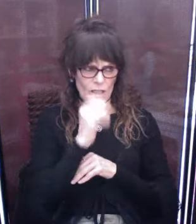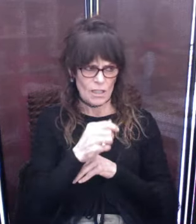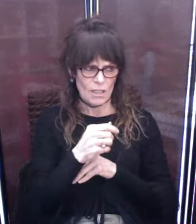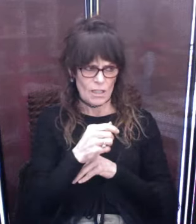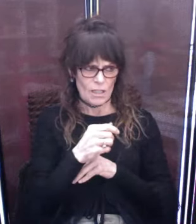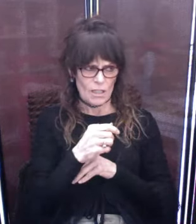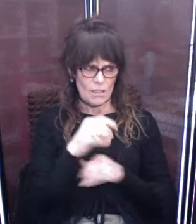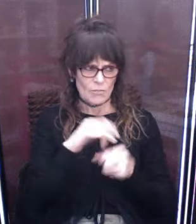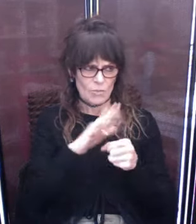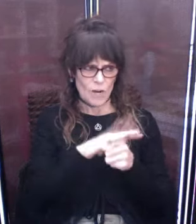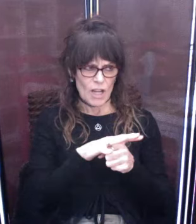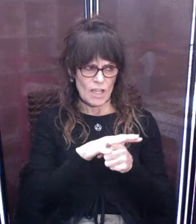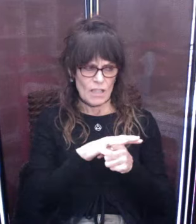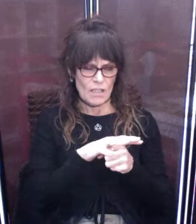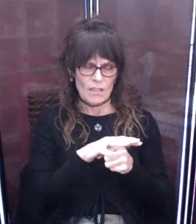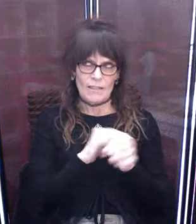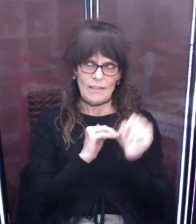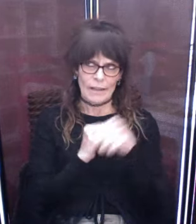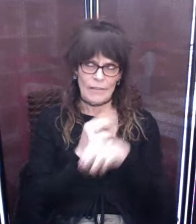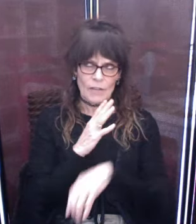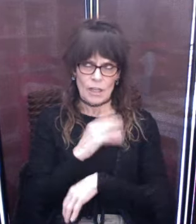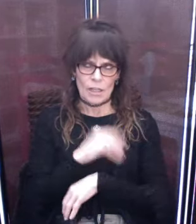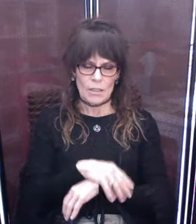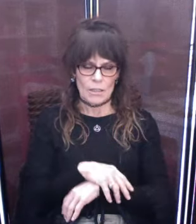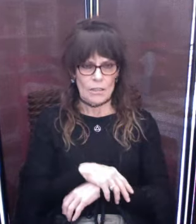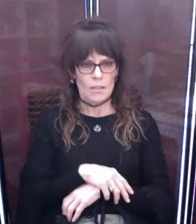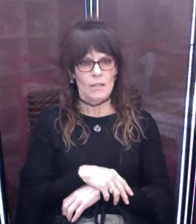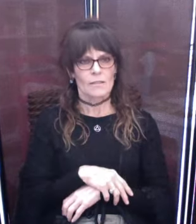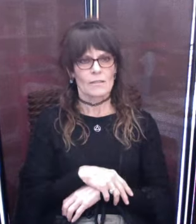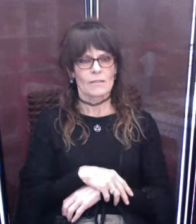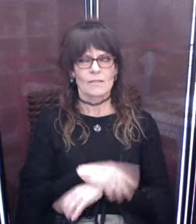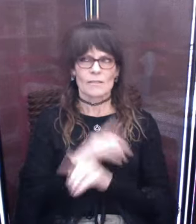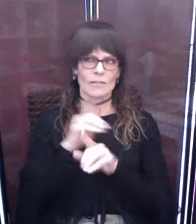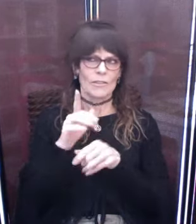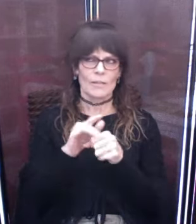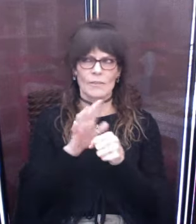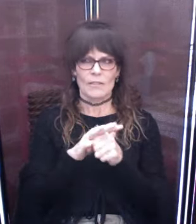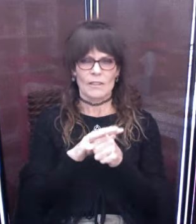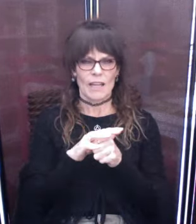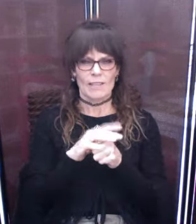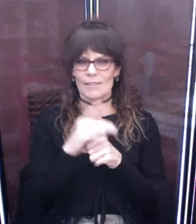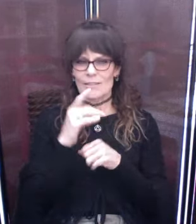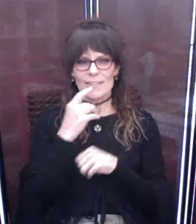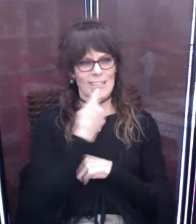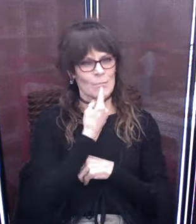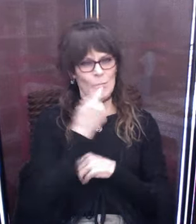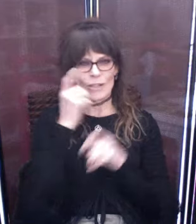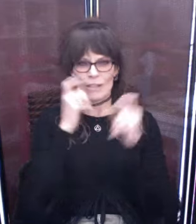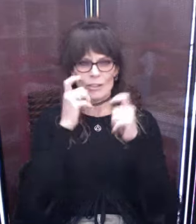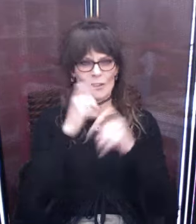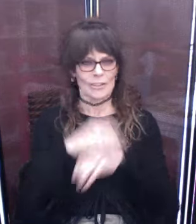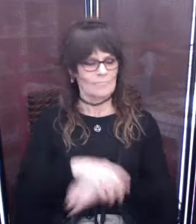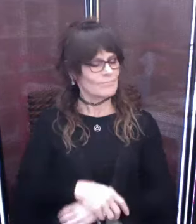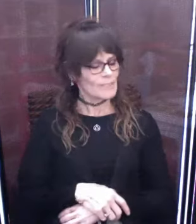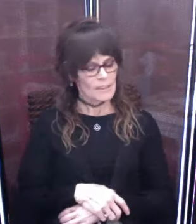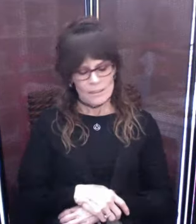the hall? And he's like, "Yeah, fine. Get me some Sprite." And that old look of disappointment went across his face. And I'm driving